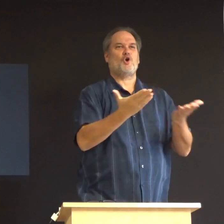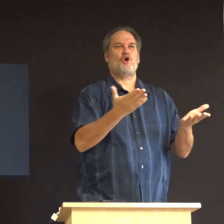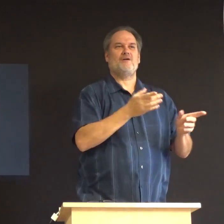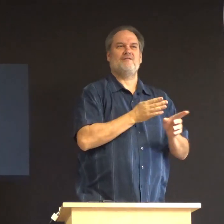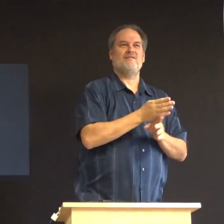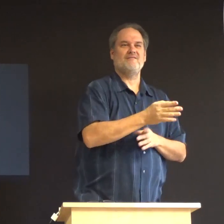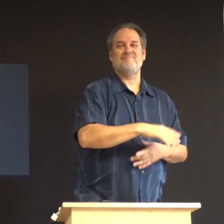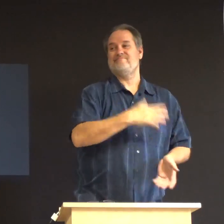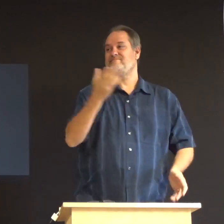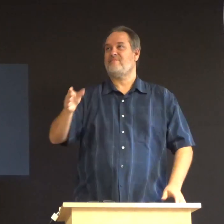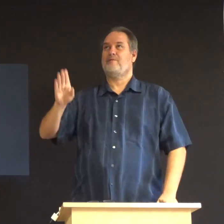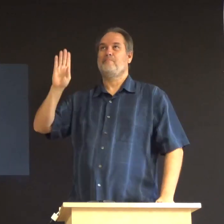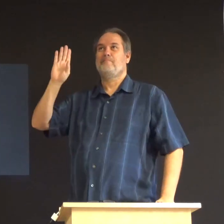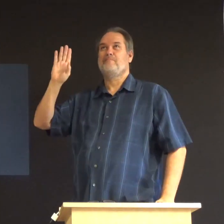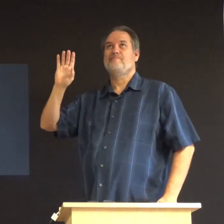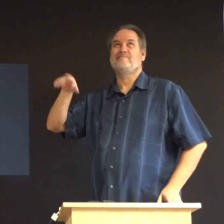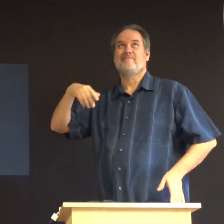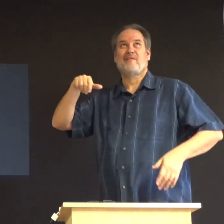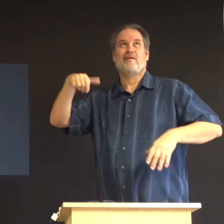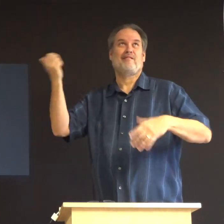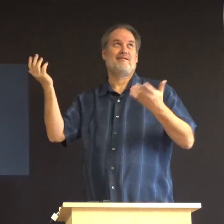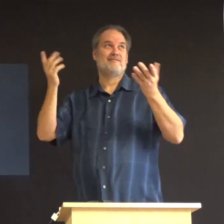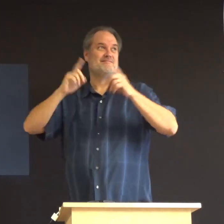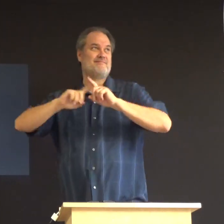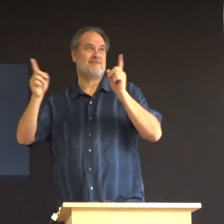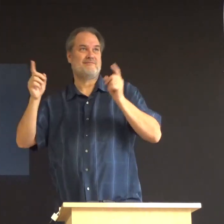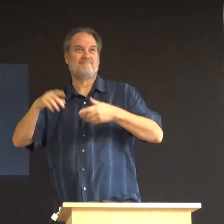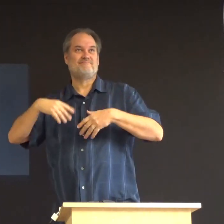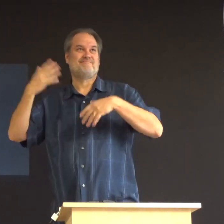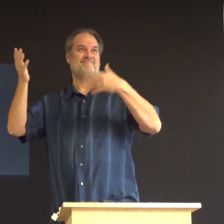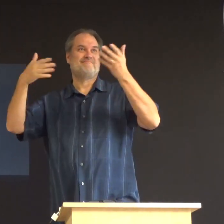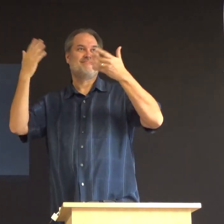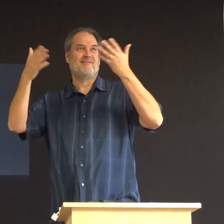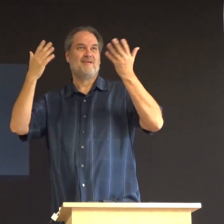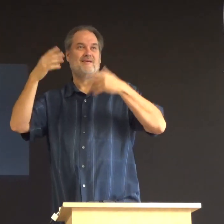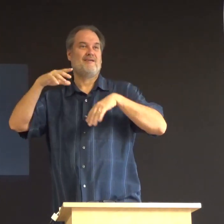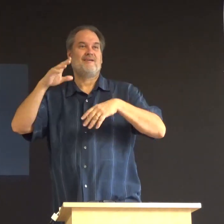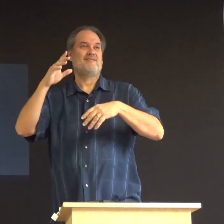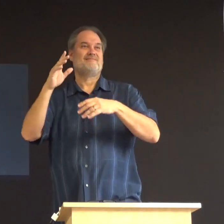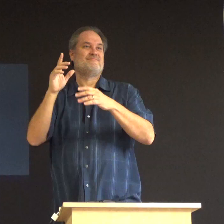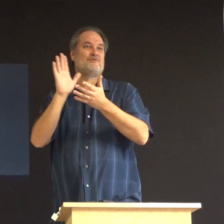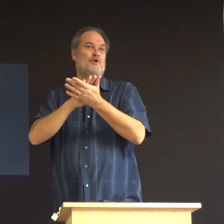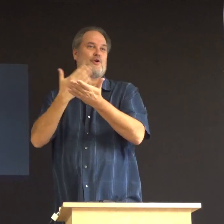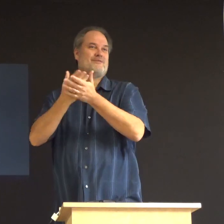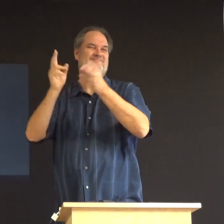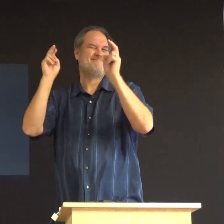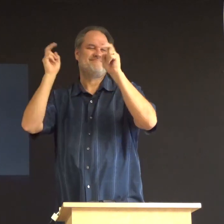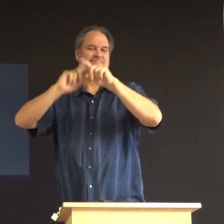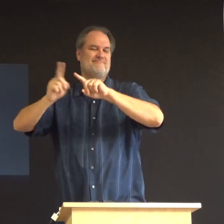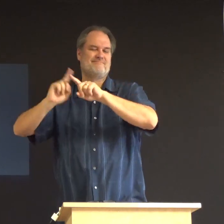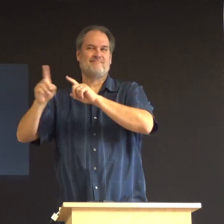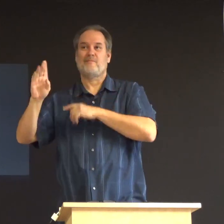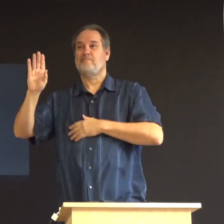like a book about barbecue. Or if you see the word Bible and a cooking